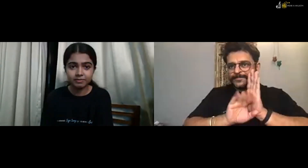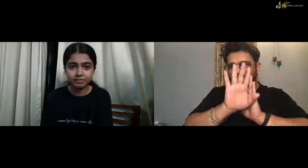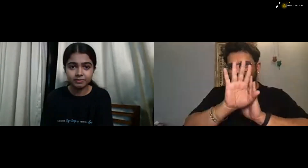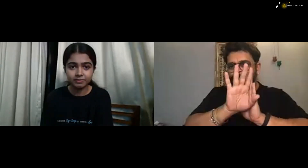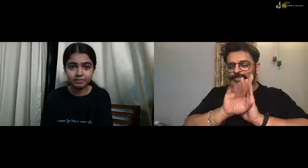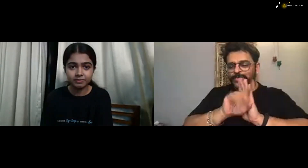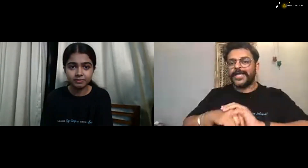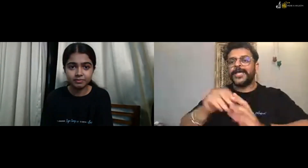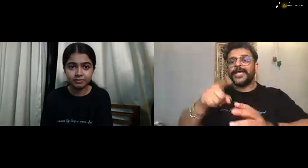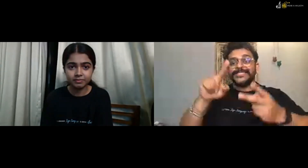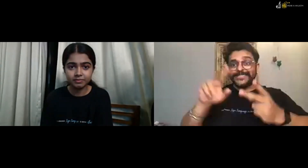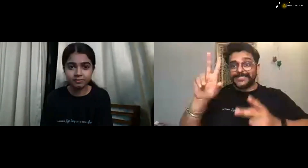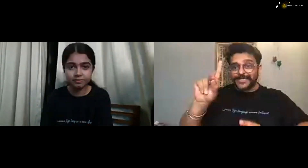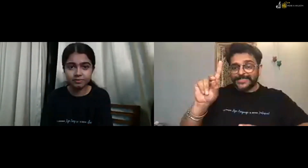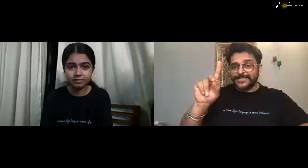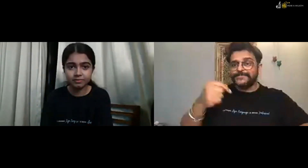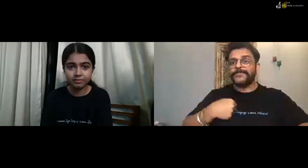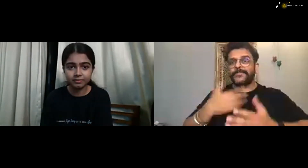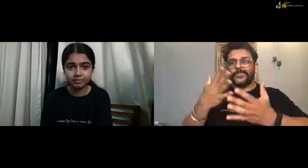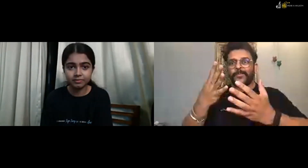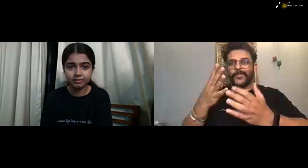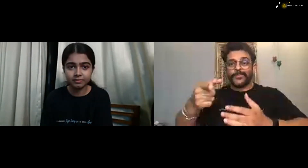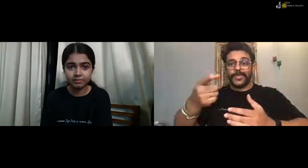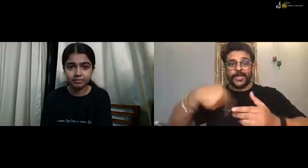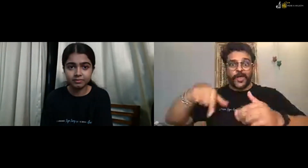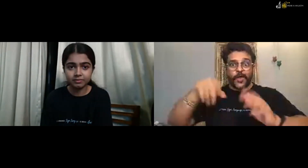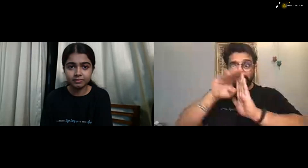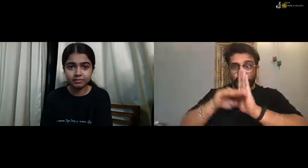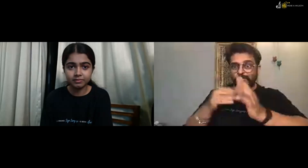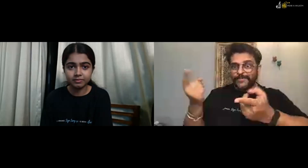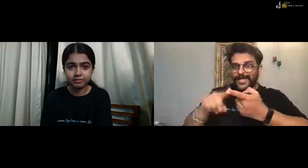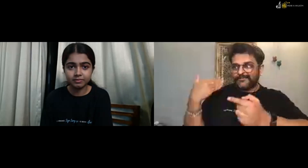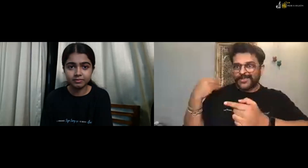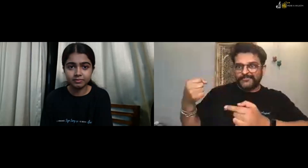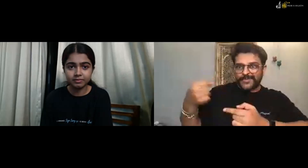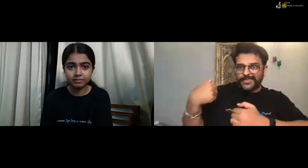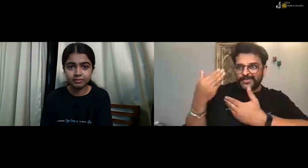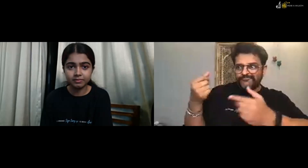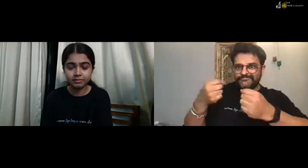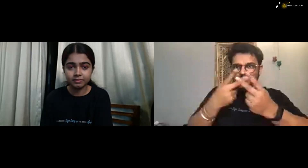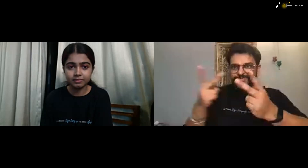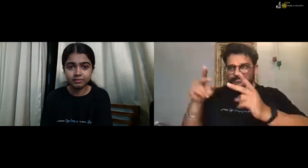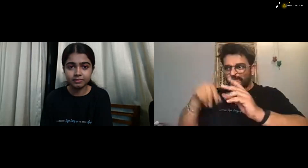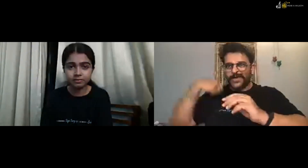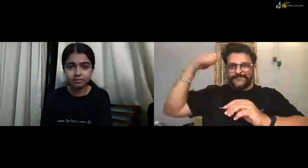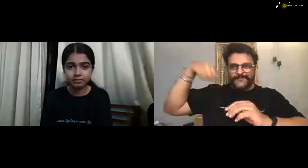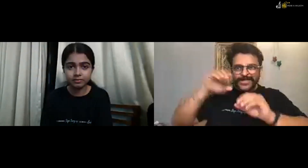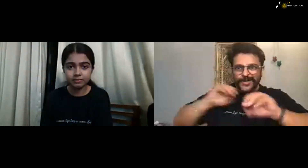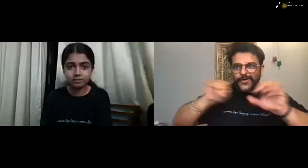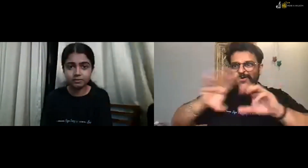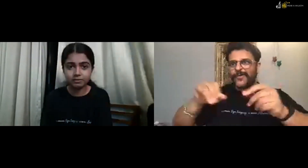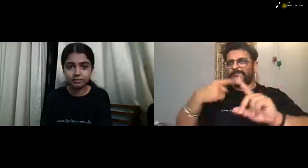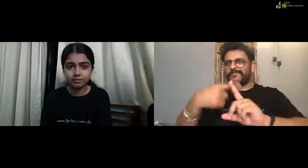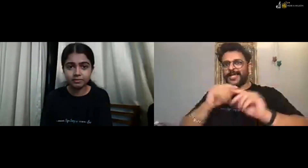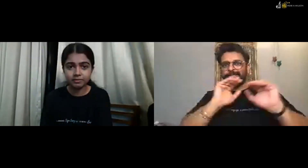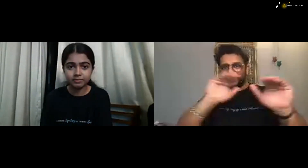sign here a million. Okay. Second thing is, I this event, like, all the